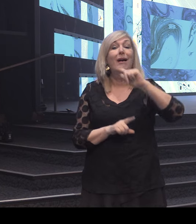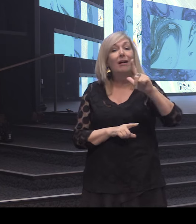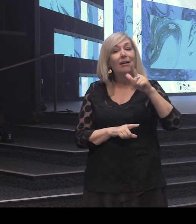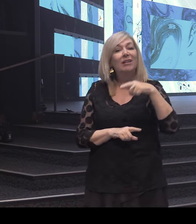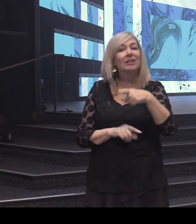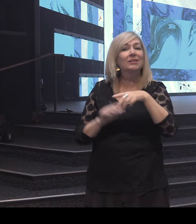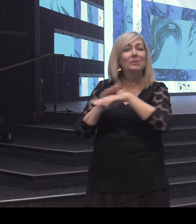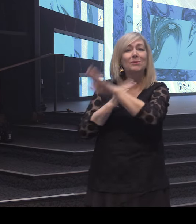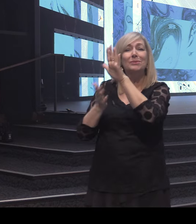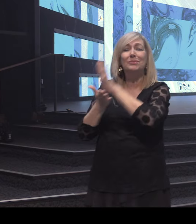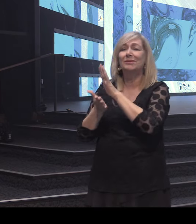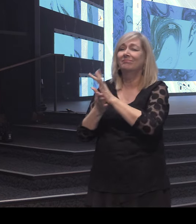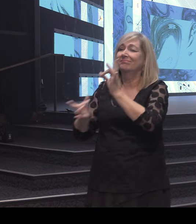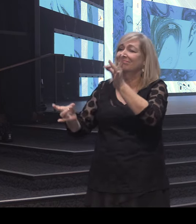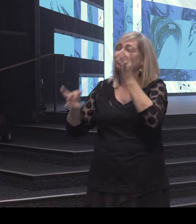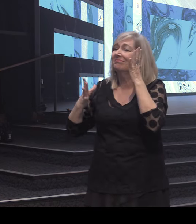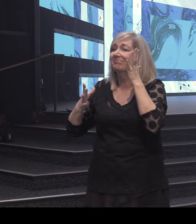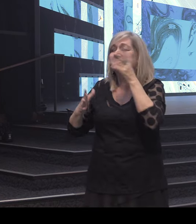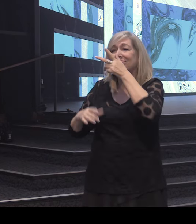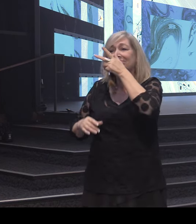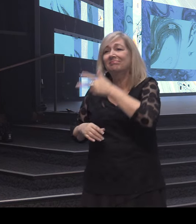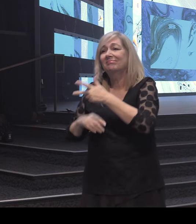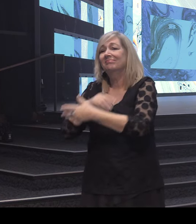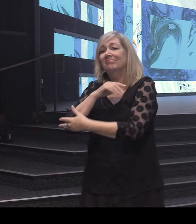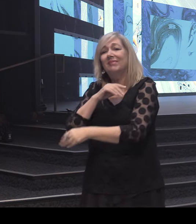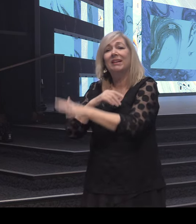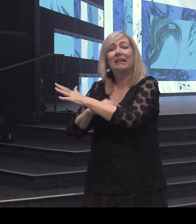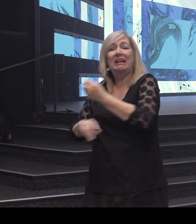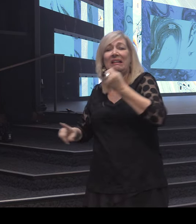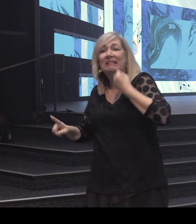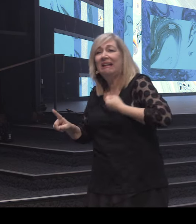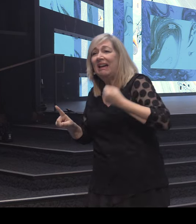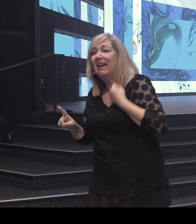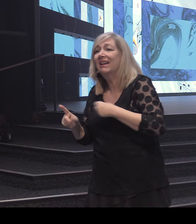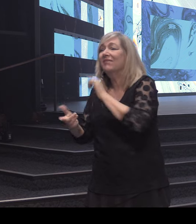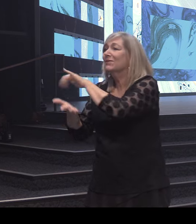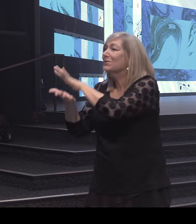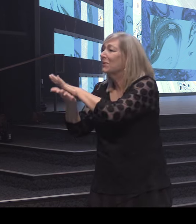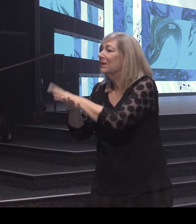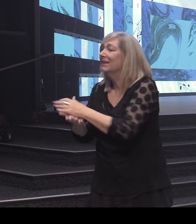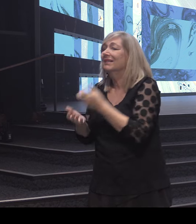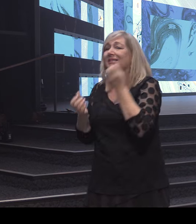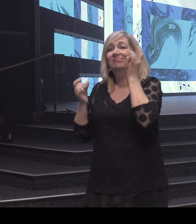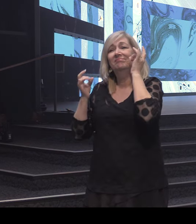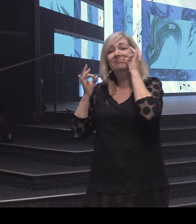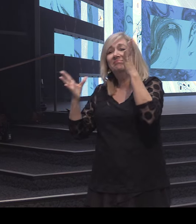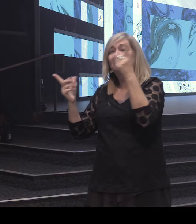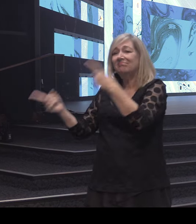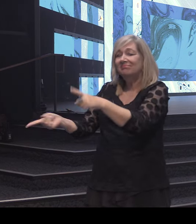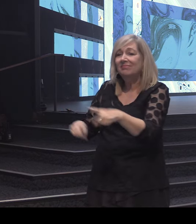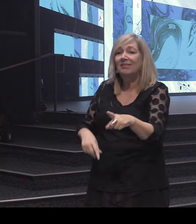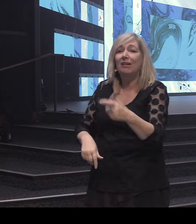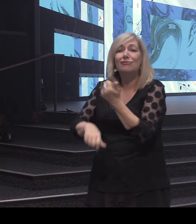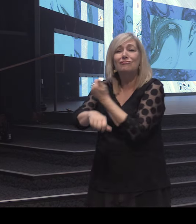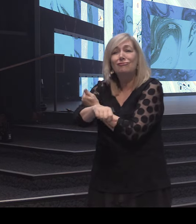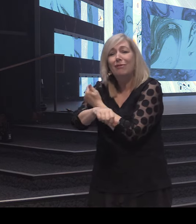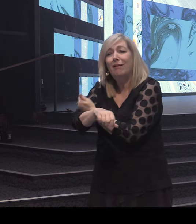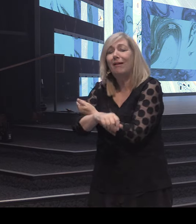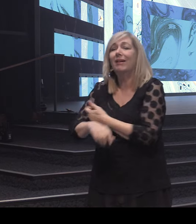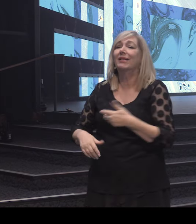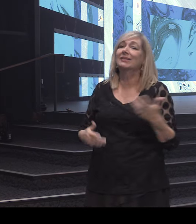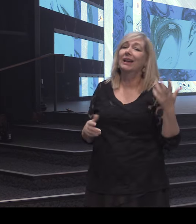school in one of the worst schools in the country. A lot of gang violence, a lot of criminality, a lot of drugs, a lot